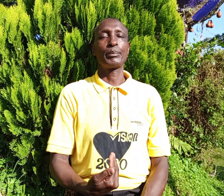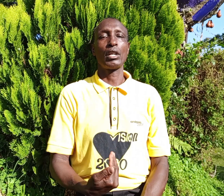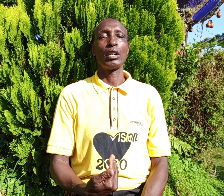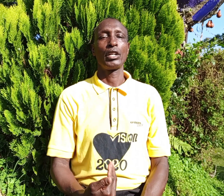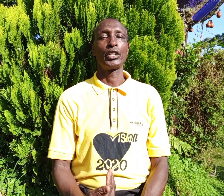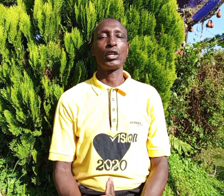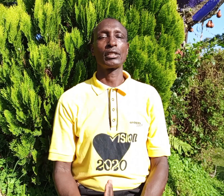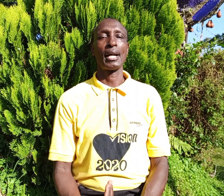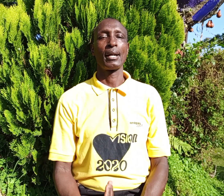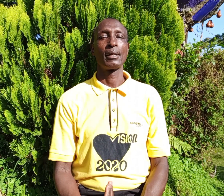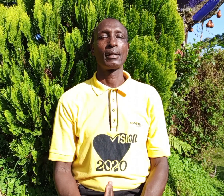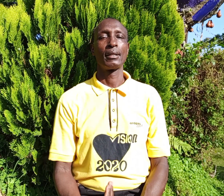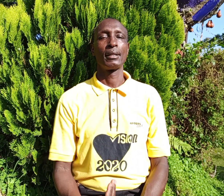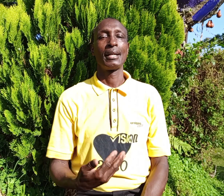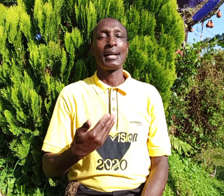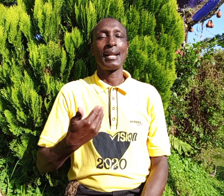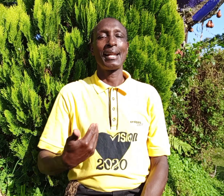Chepto daughter.